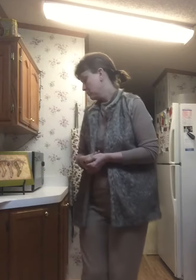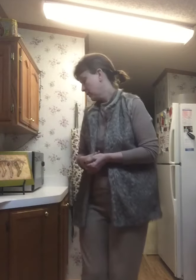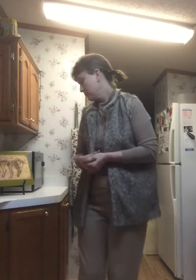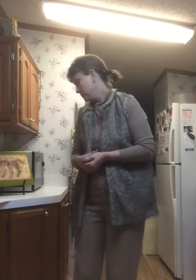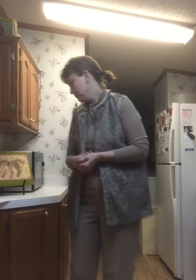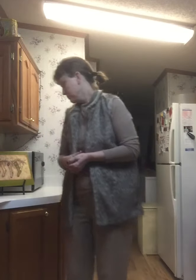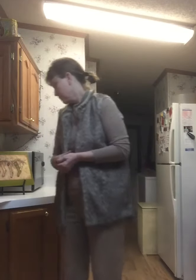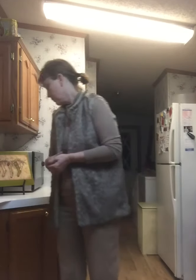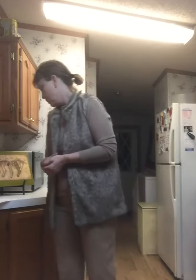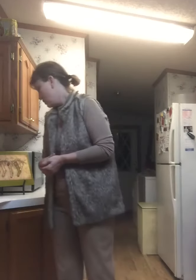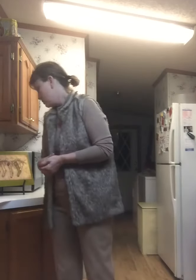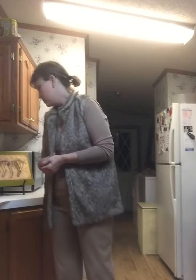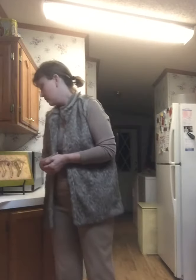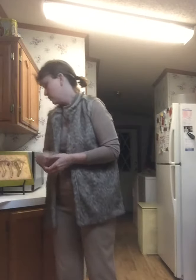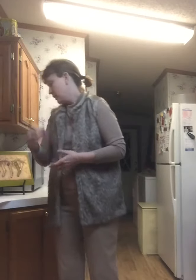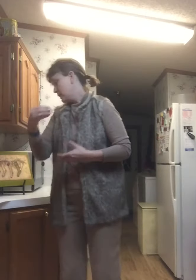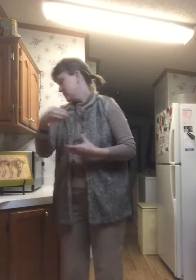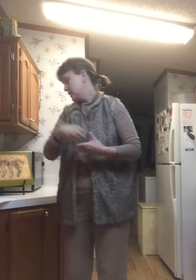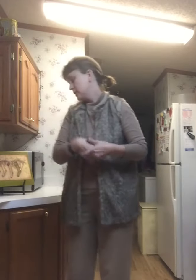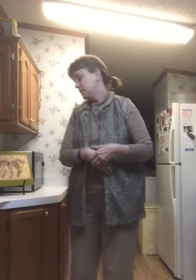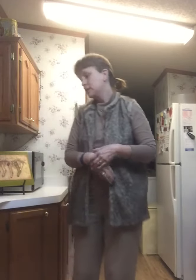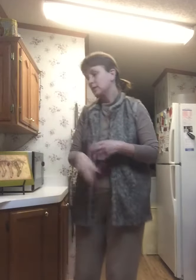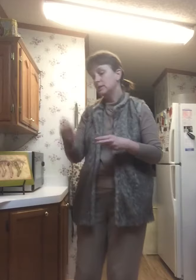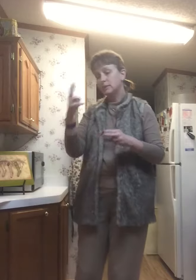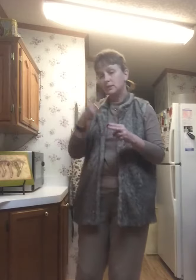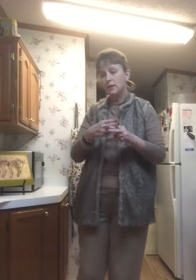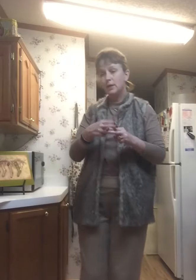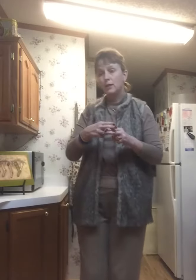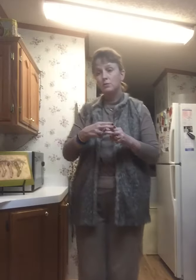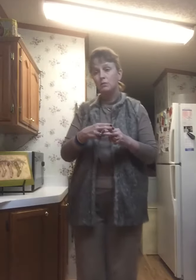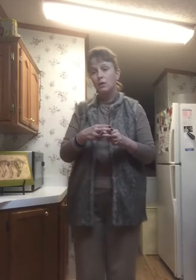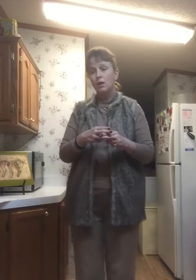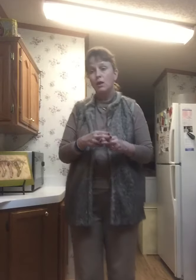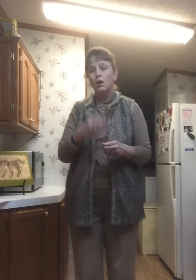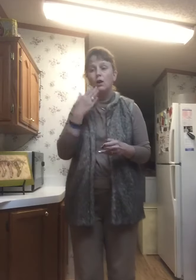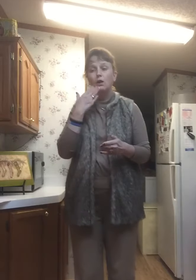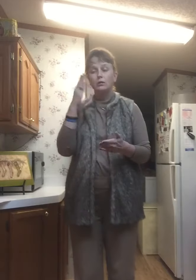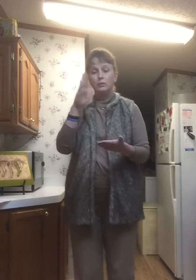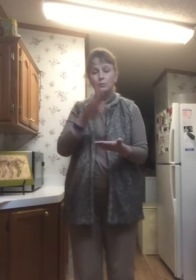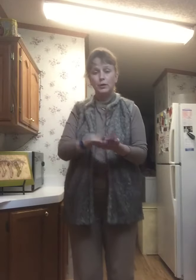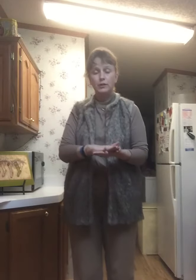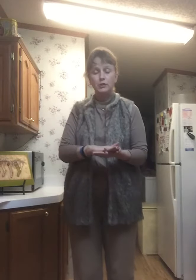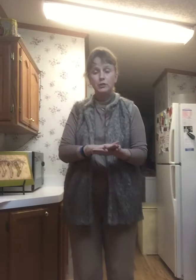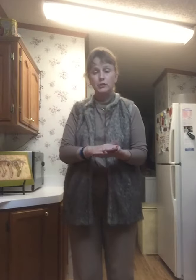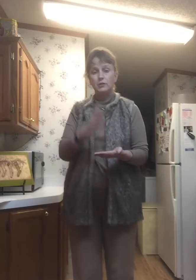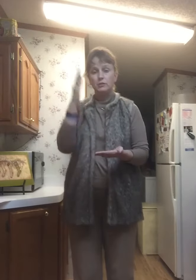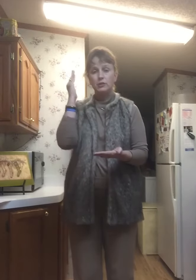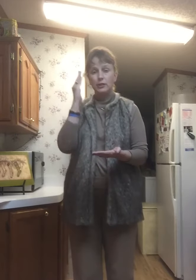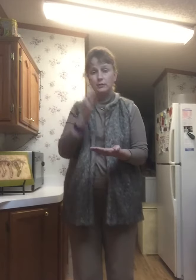Okay? So, and in his name, all oppression shall